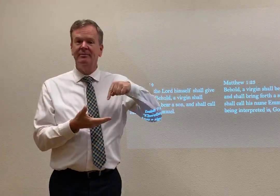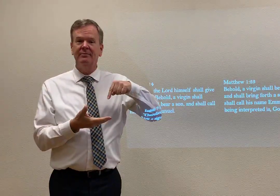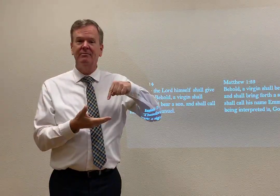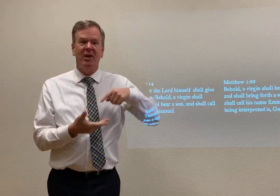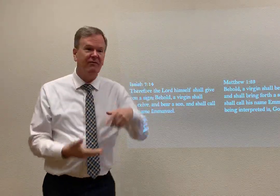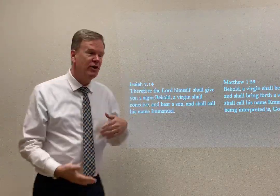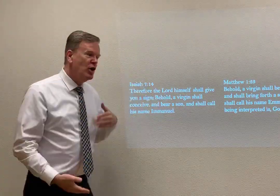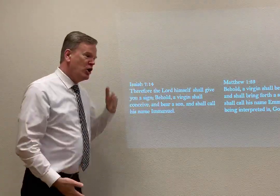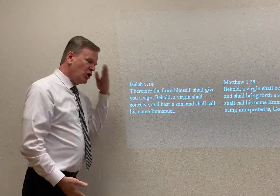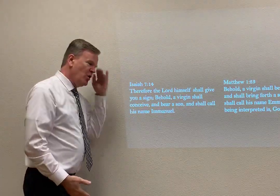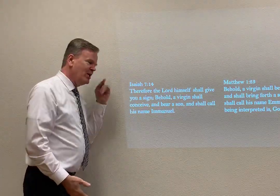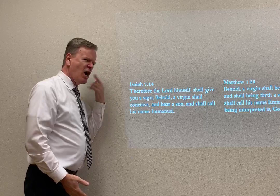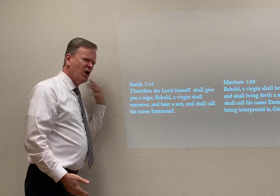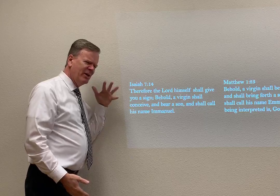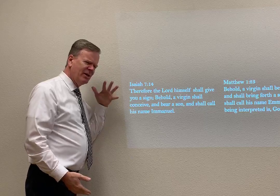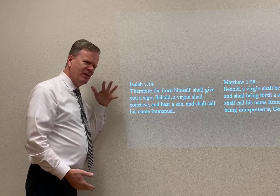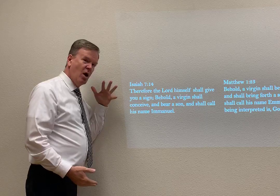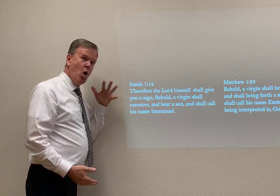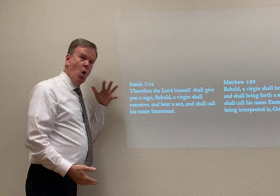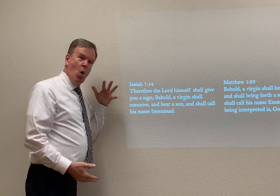is. And that's when you have to confess.